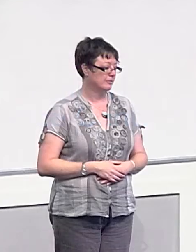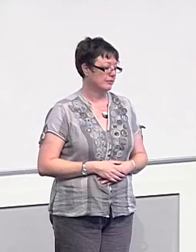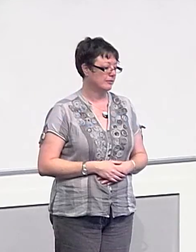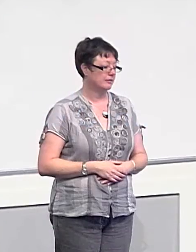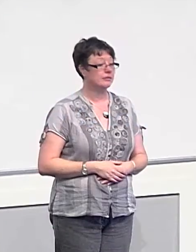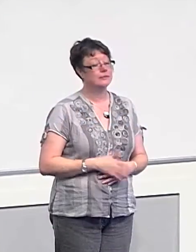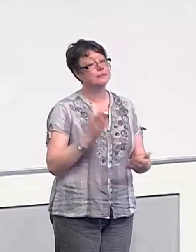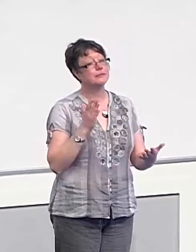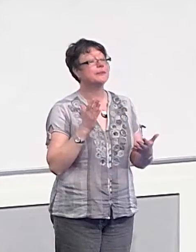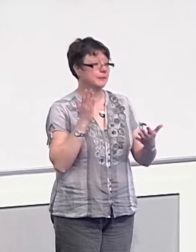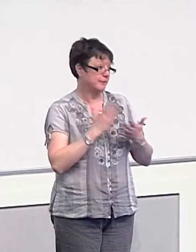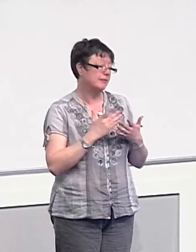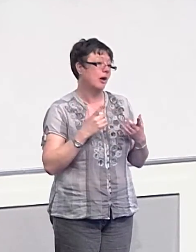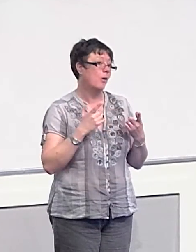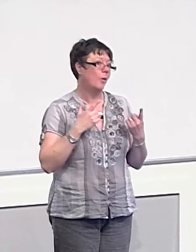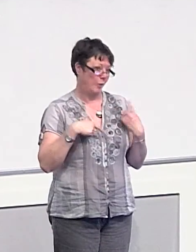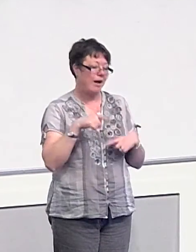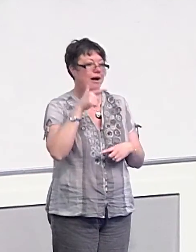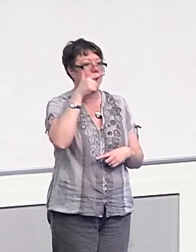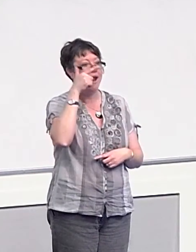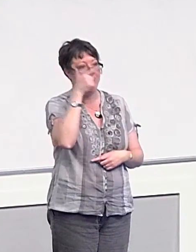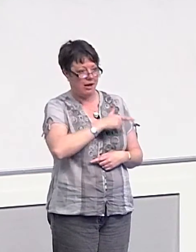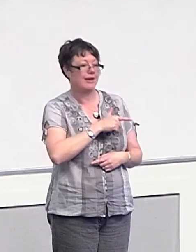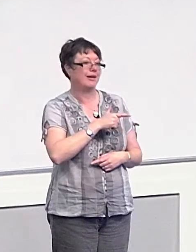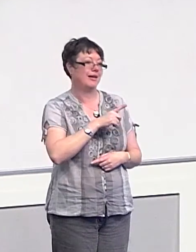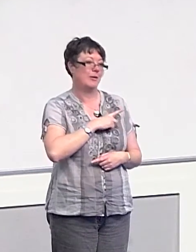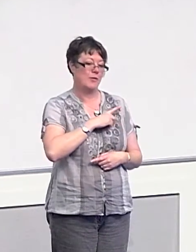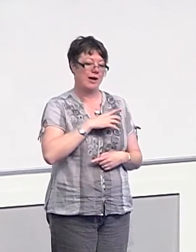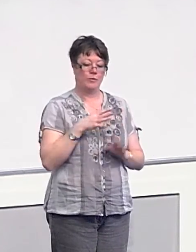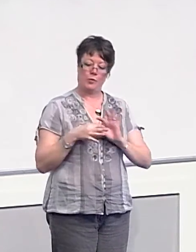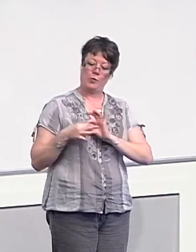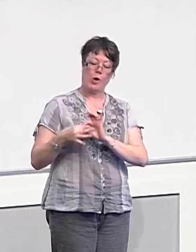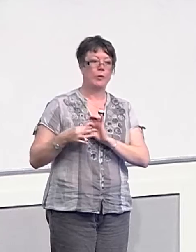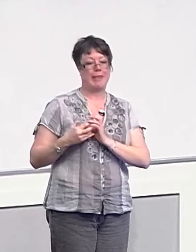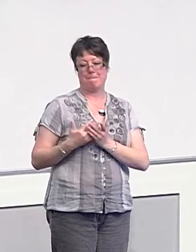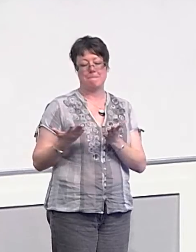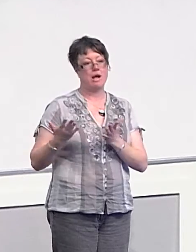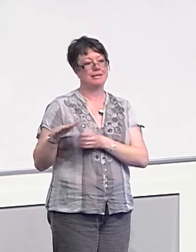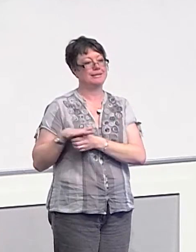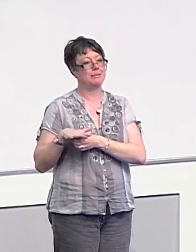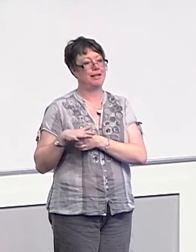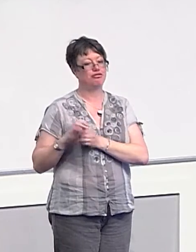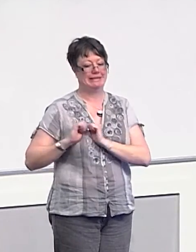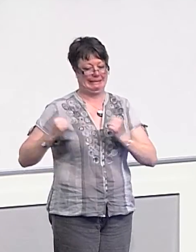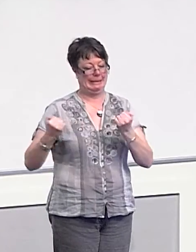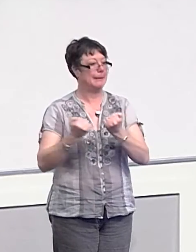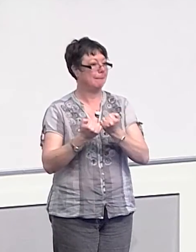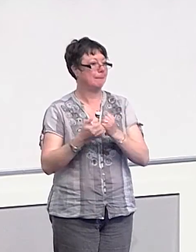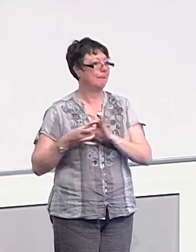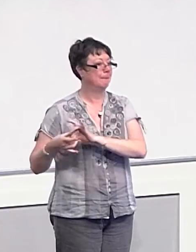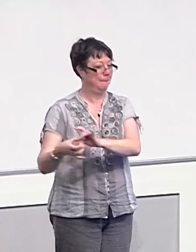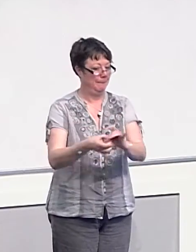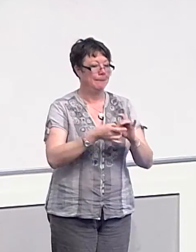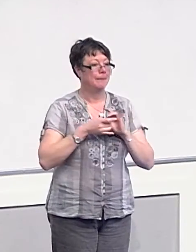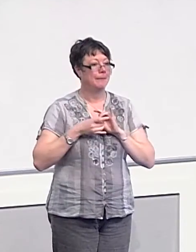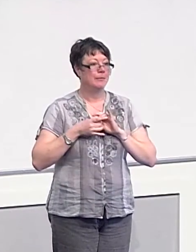We're very fortunate to work within a multidisciplinary team, an environment that encompasses the